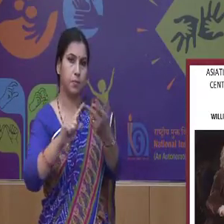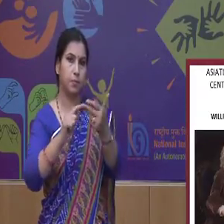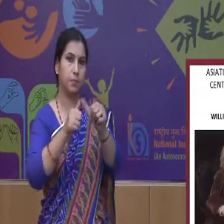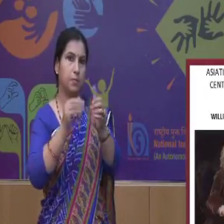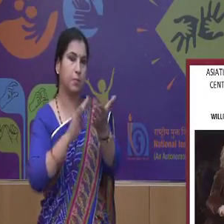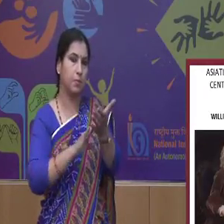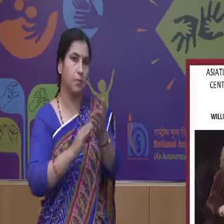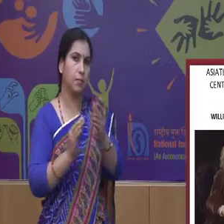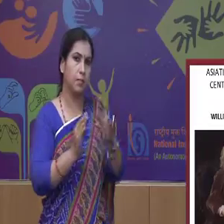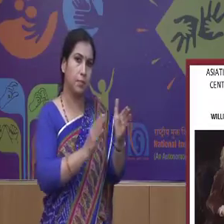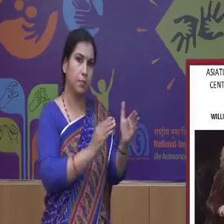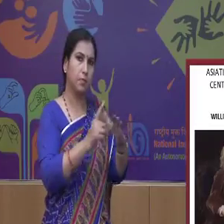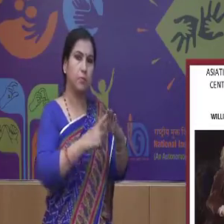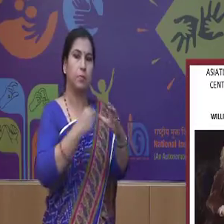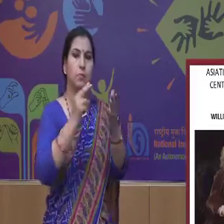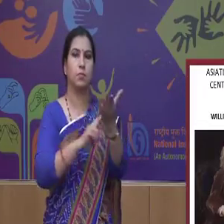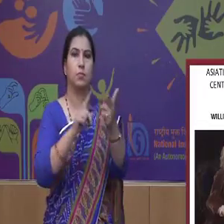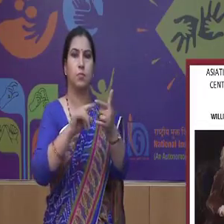in the year 1784,